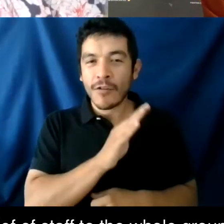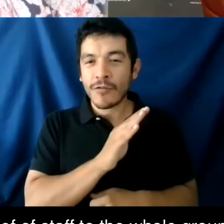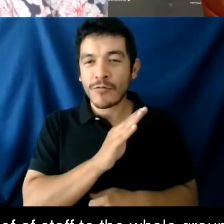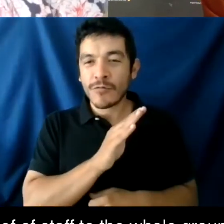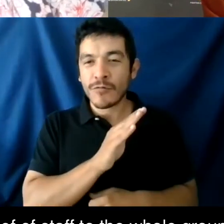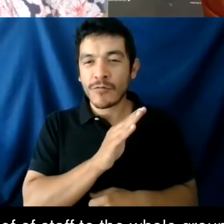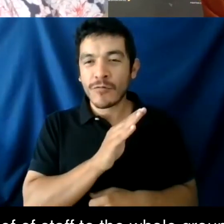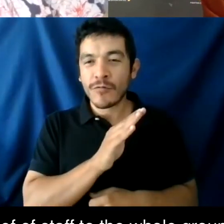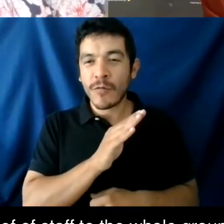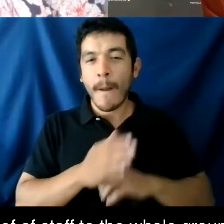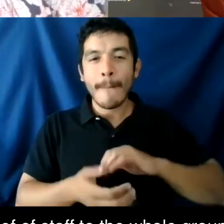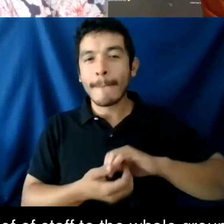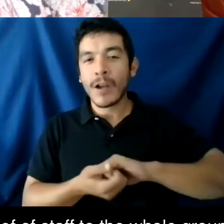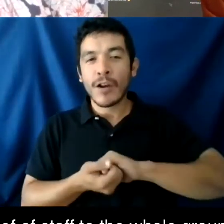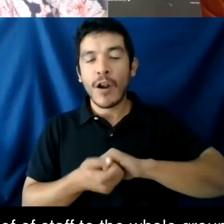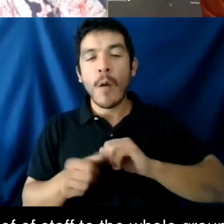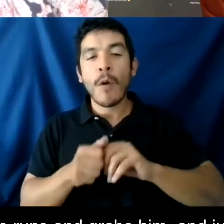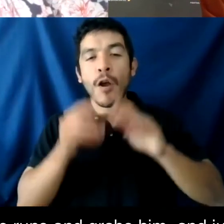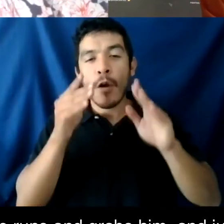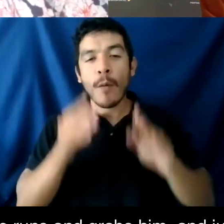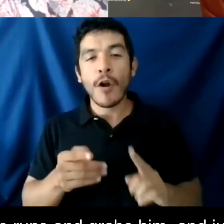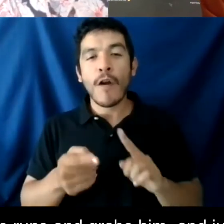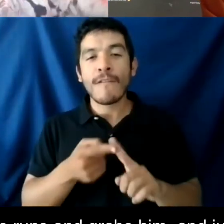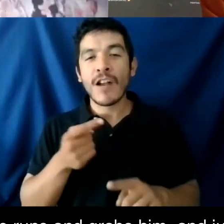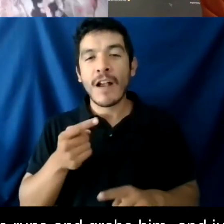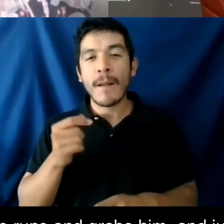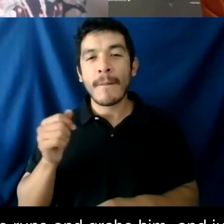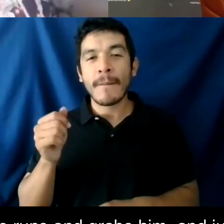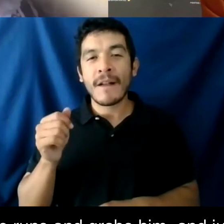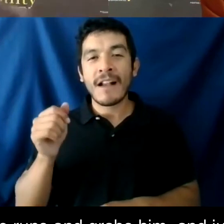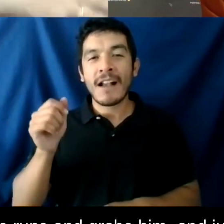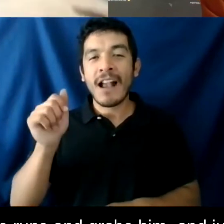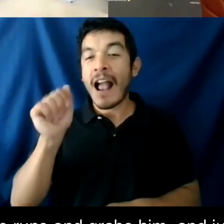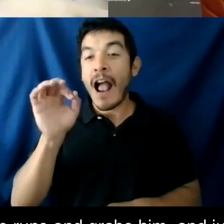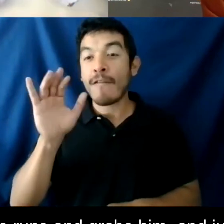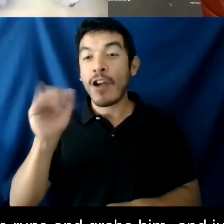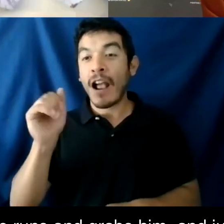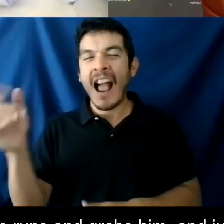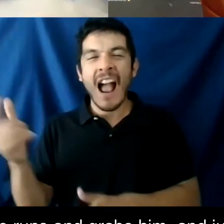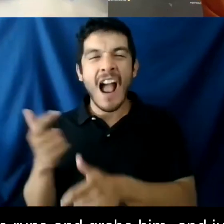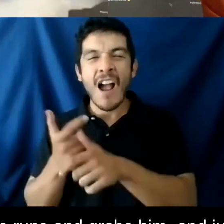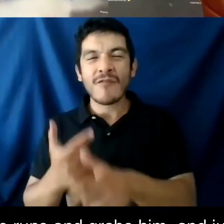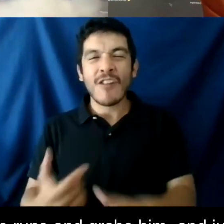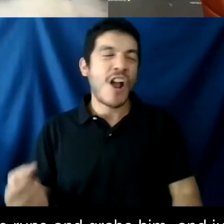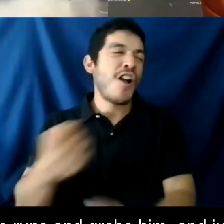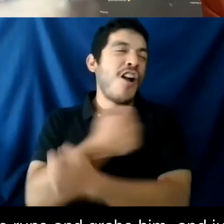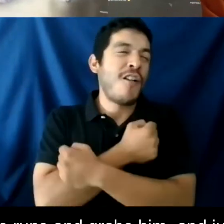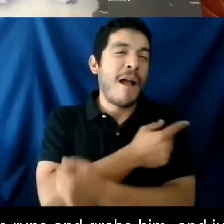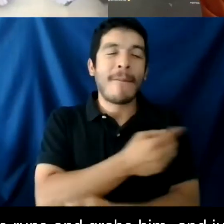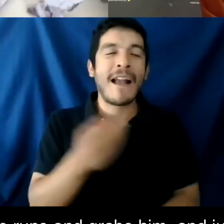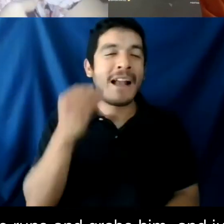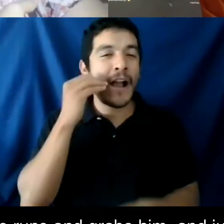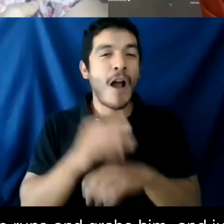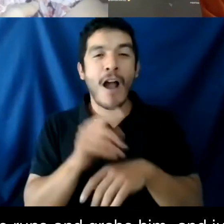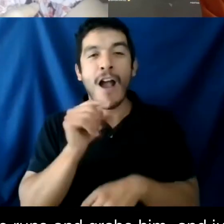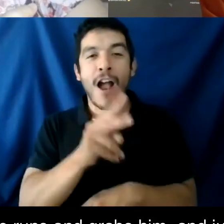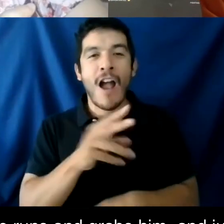Her partner was a person from Africa, and she runs and grabs him and just kisses him on screen. And I'm